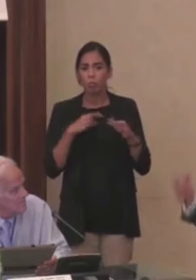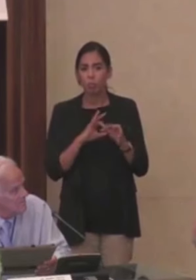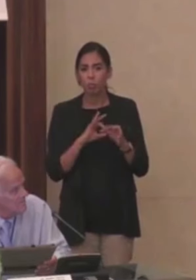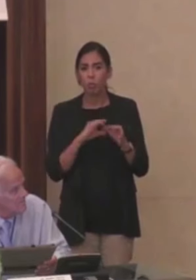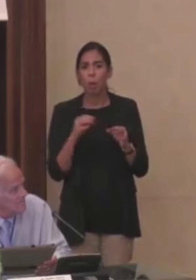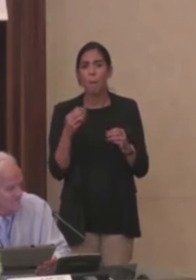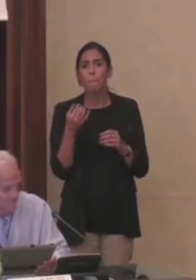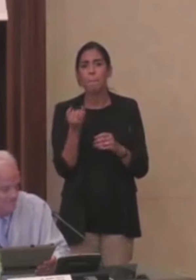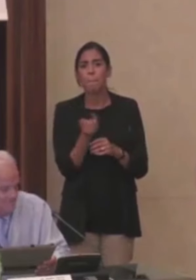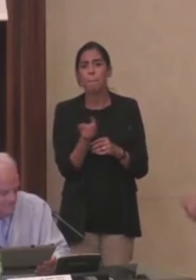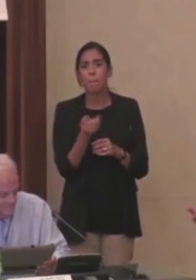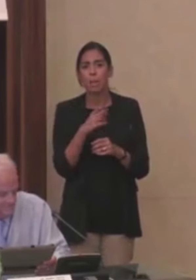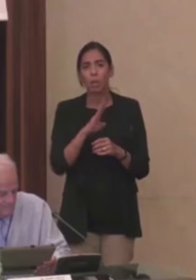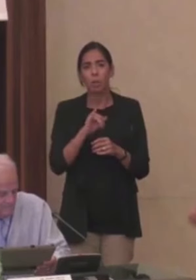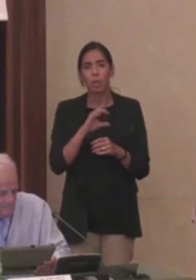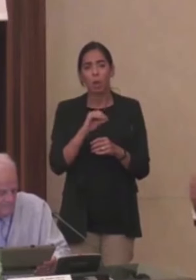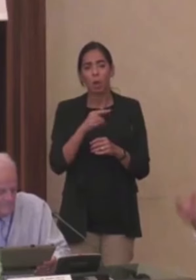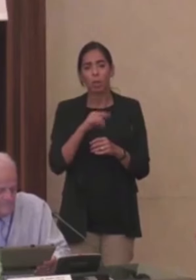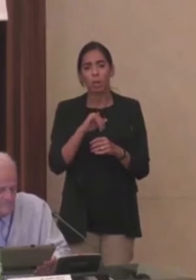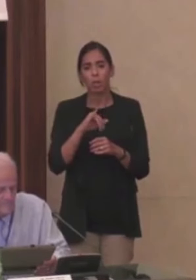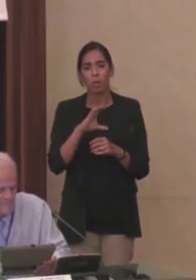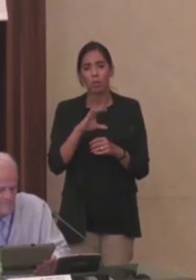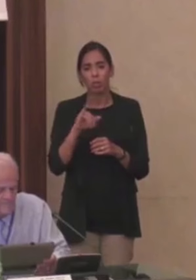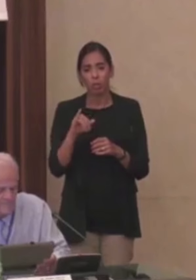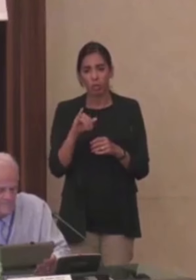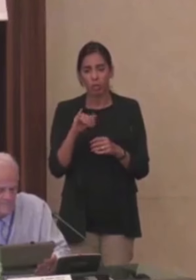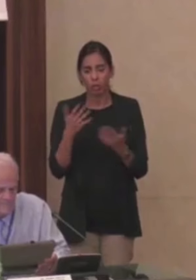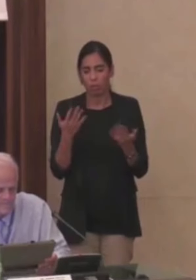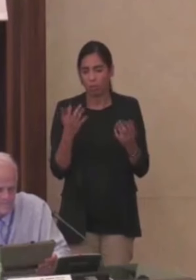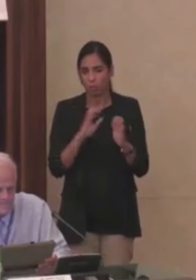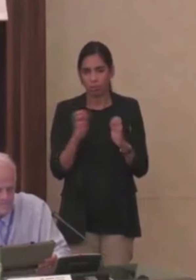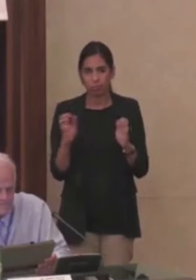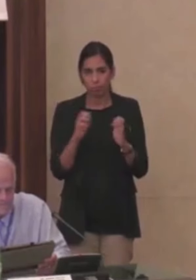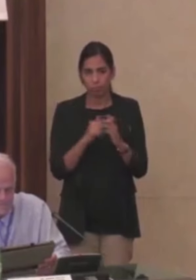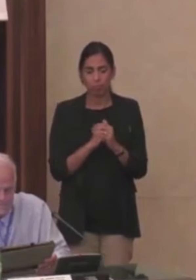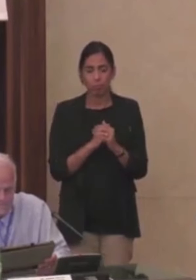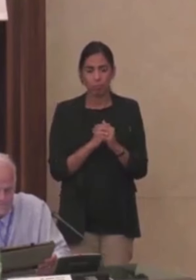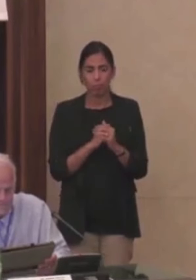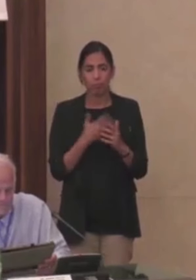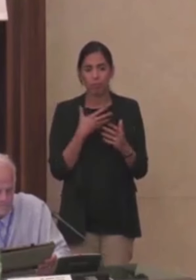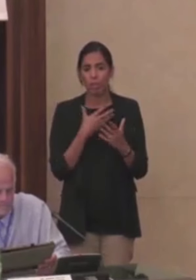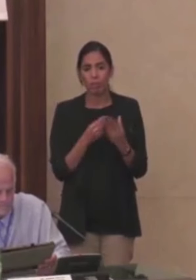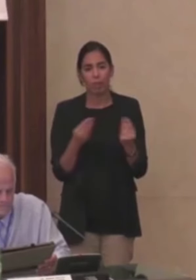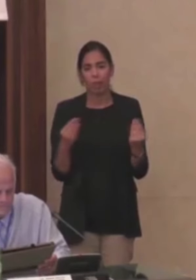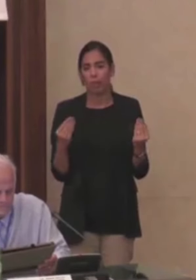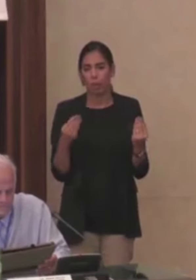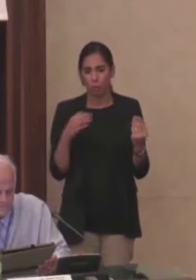are microbiota drugs. The concept of